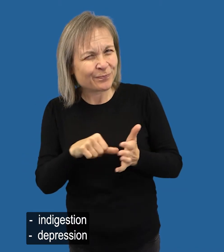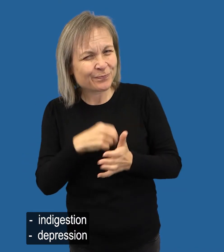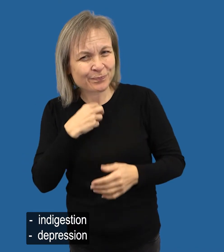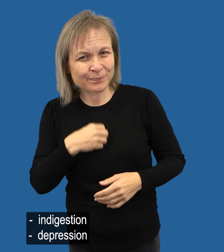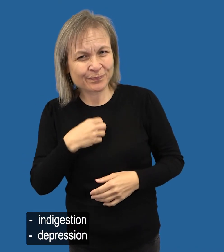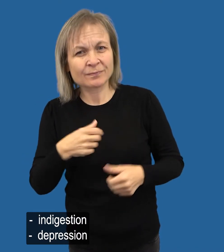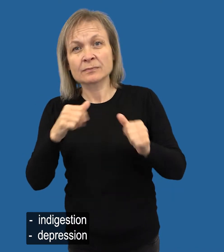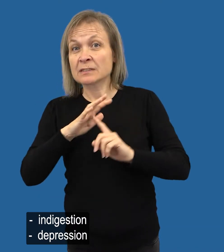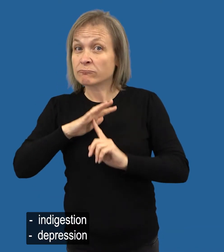indigestion, depression,